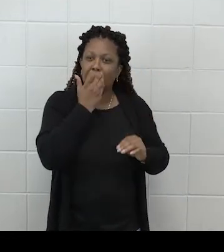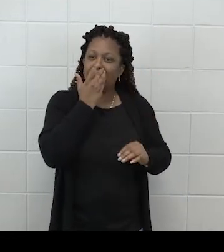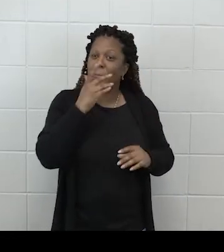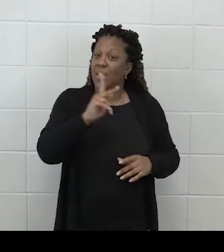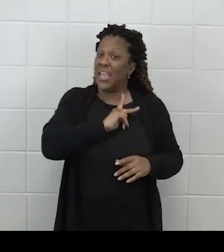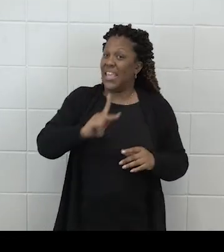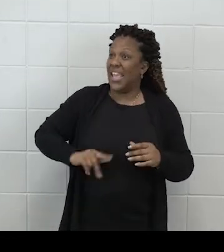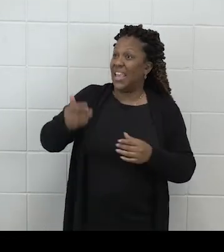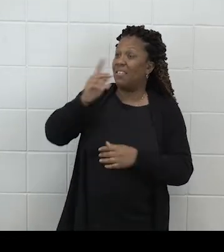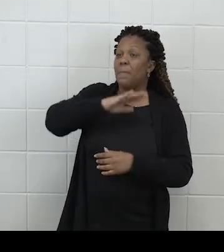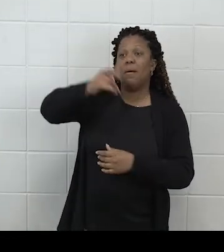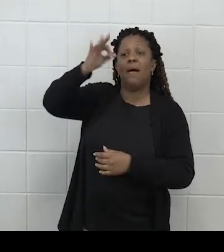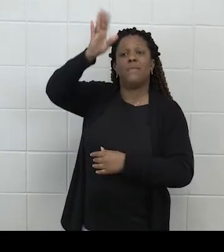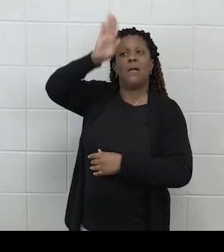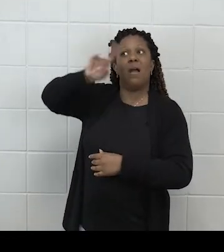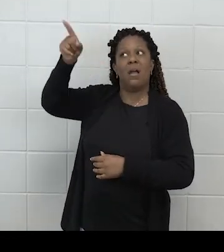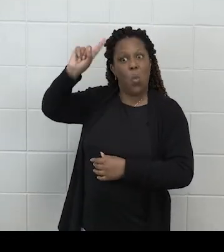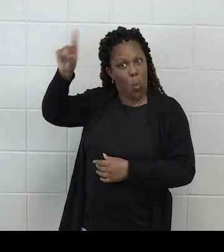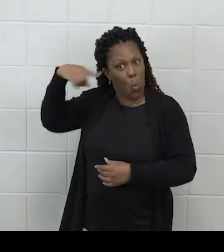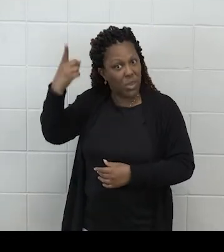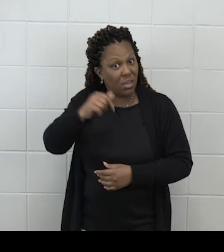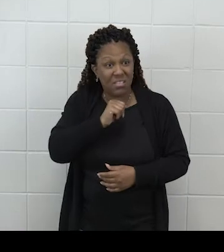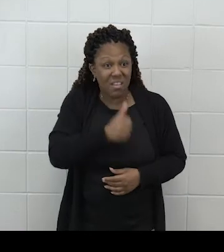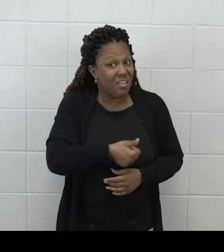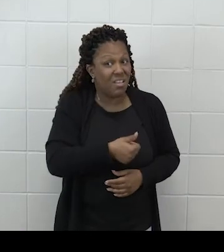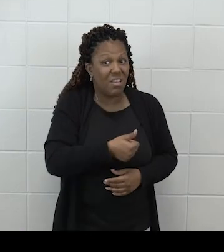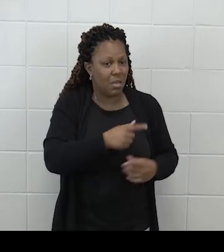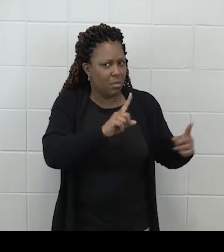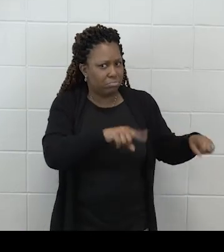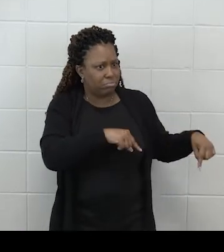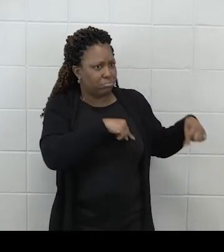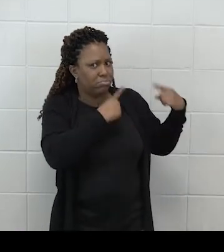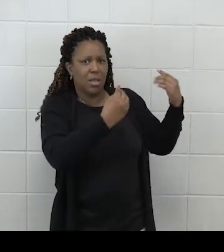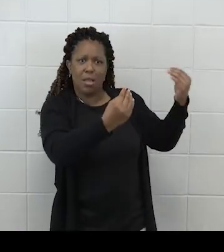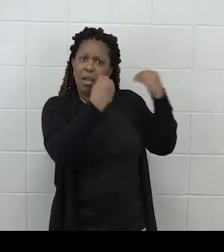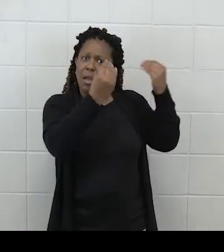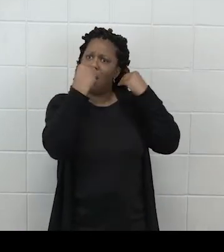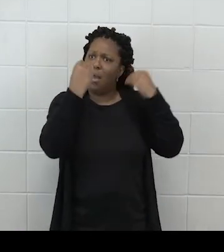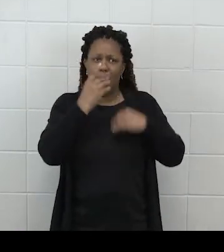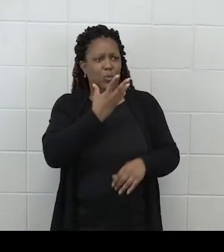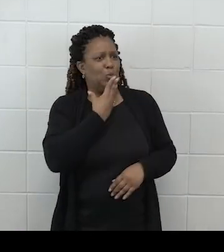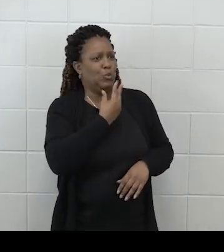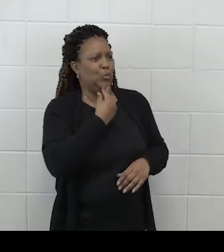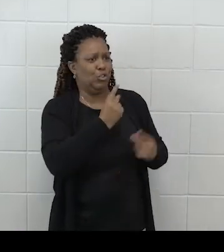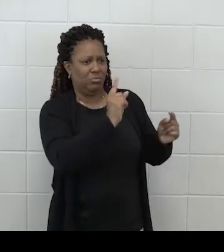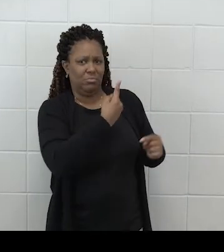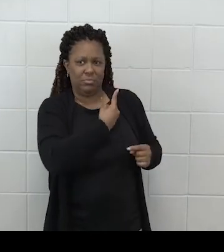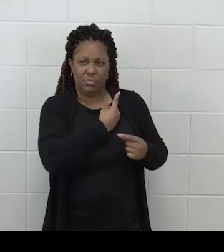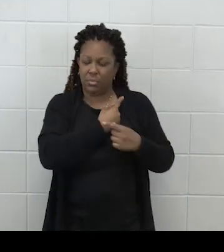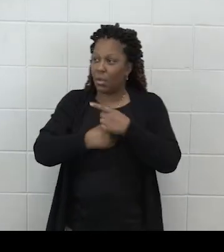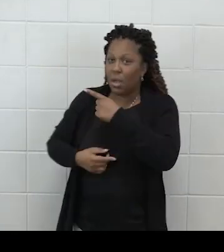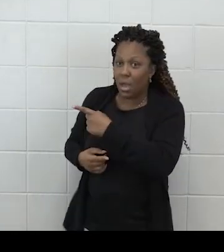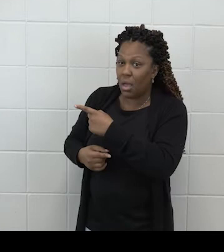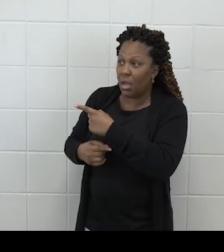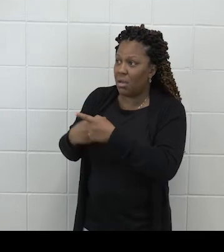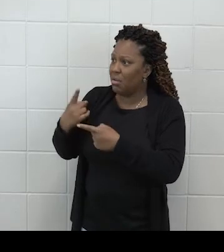that, he wouldn't be part of it unless he was personally reborn. And here's